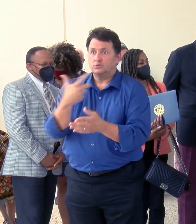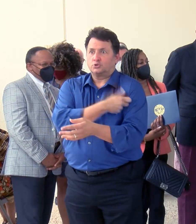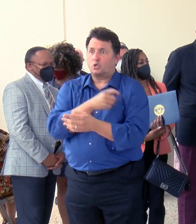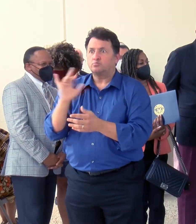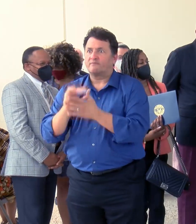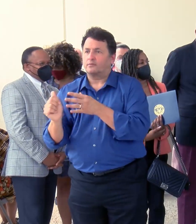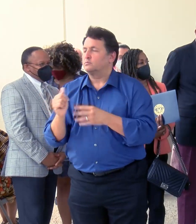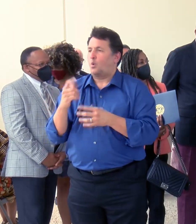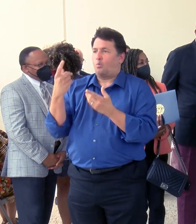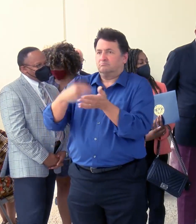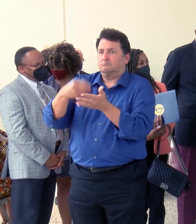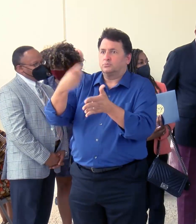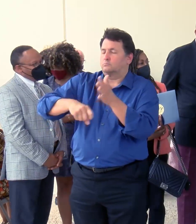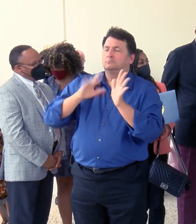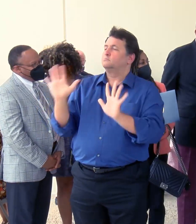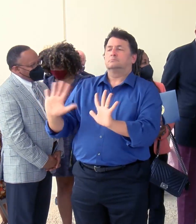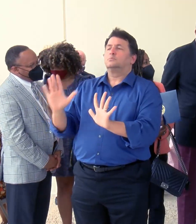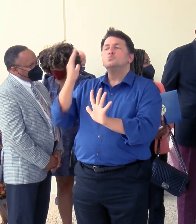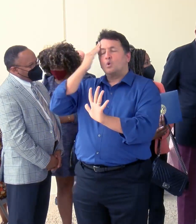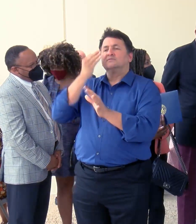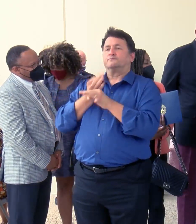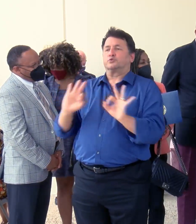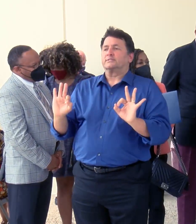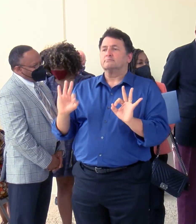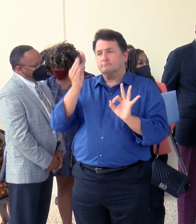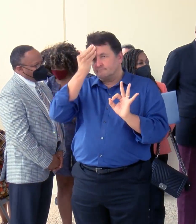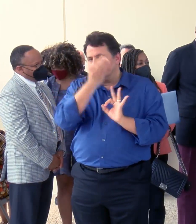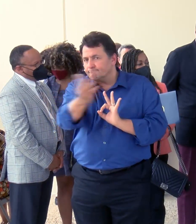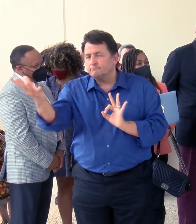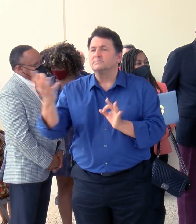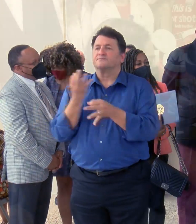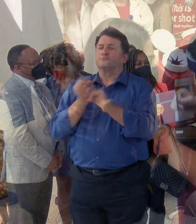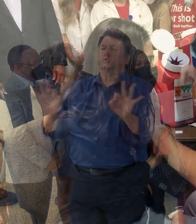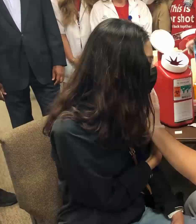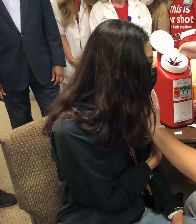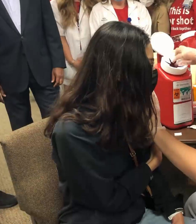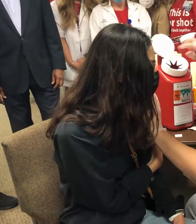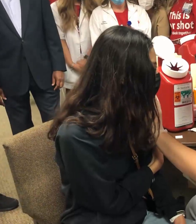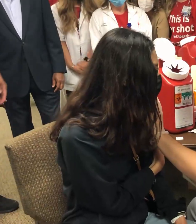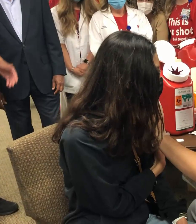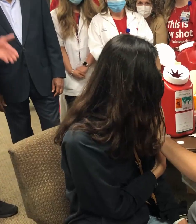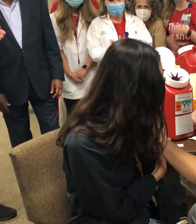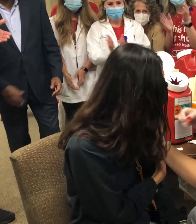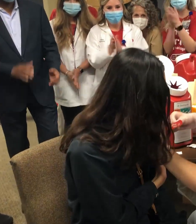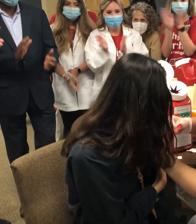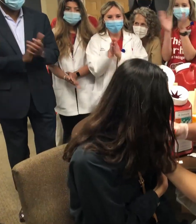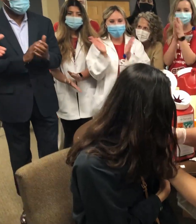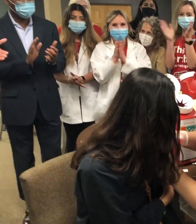absolutely free, and this is our shot.